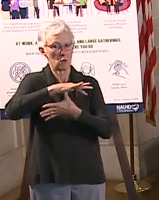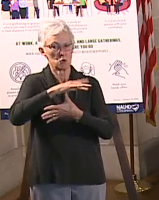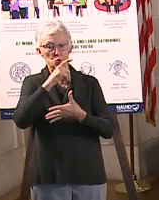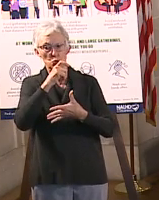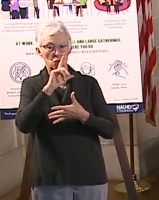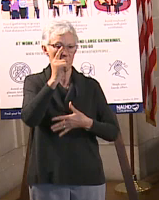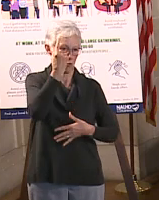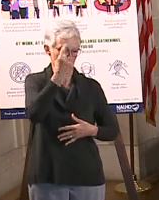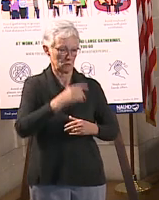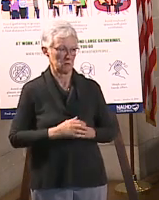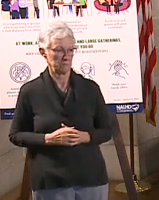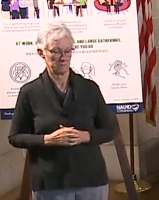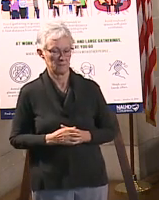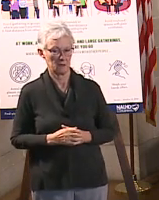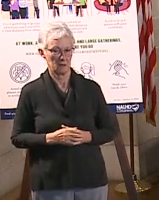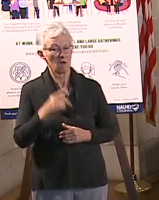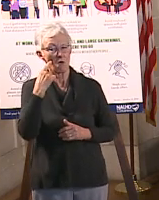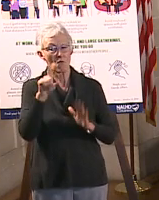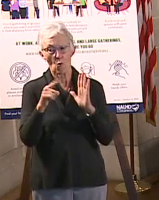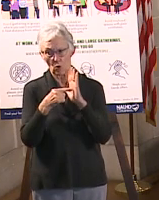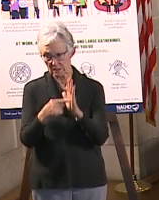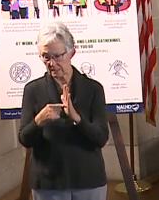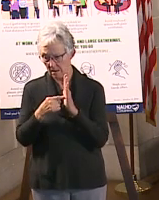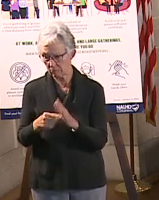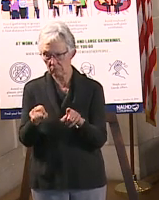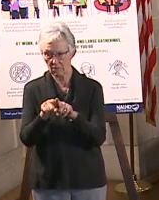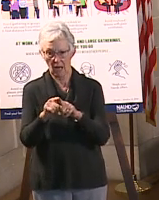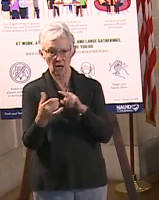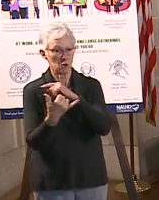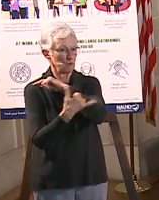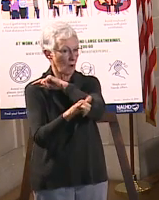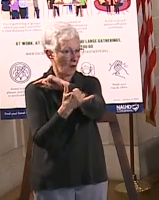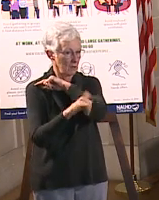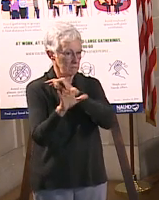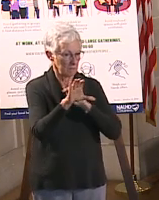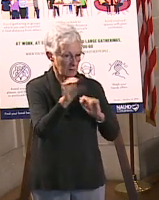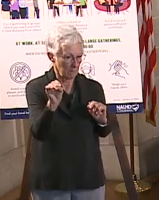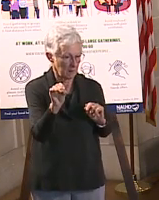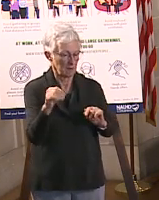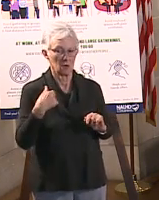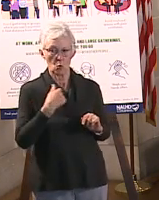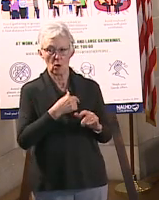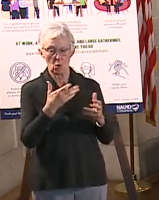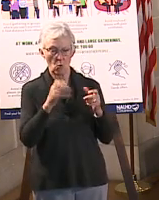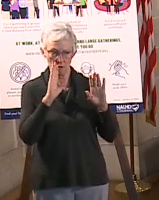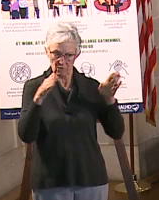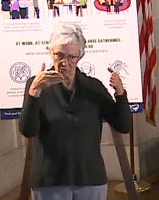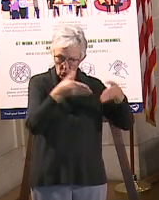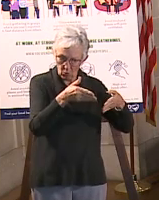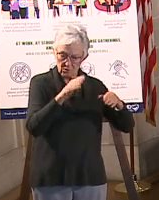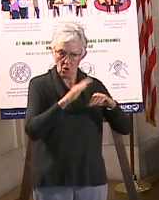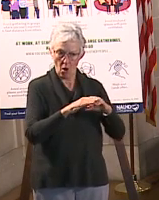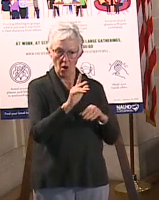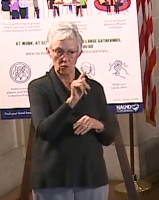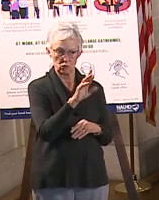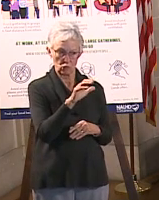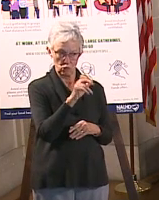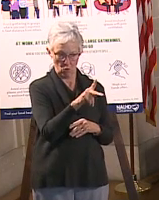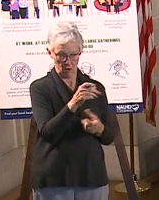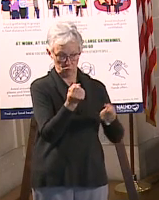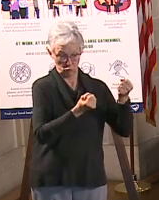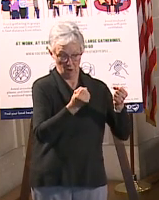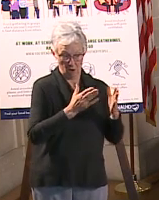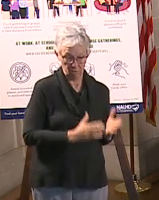to businesses. I'll give you an example. For a trucking company, we really want to focus on the truck drivers and the mechanics to keep the trucks